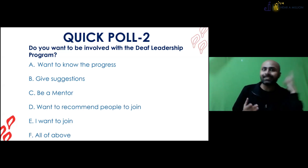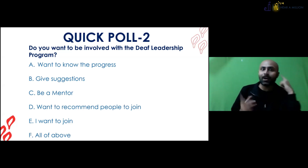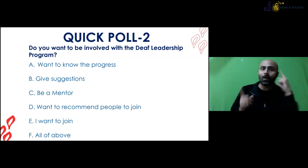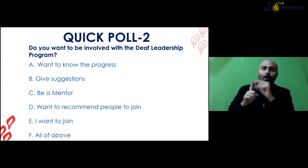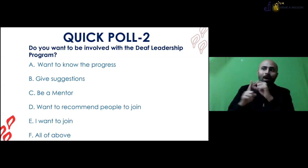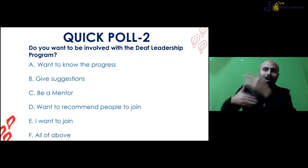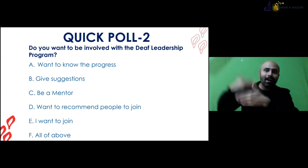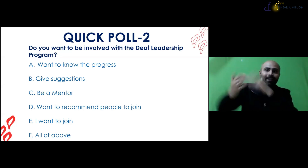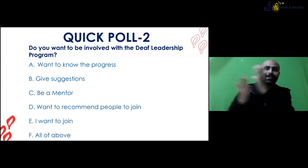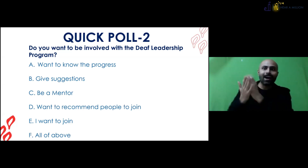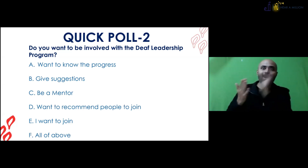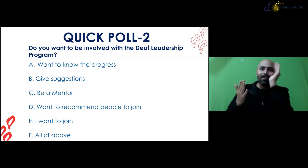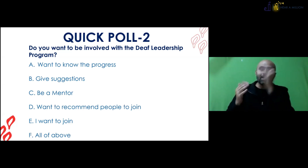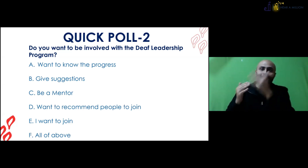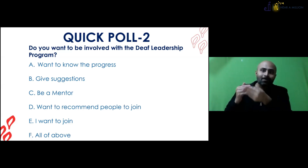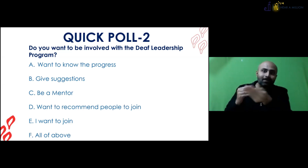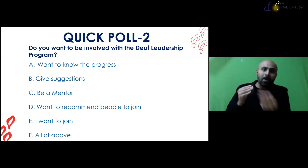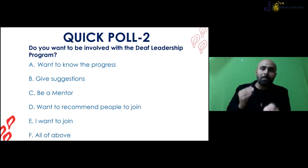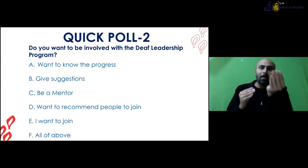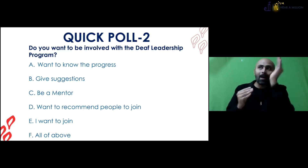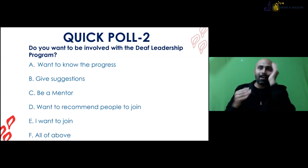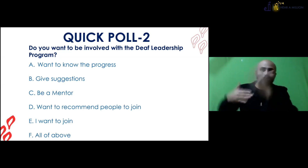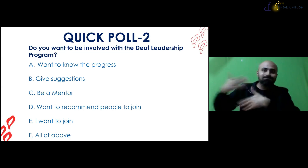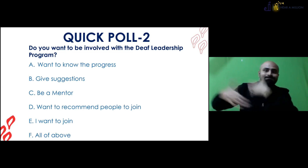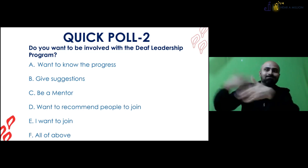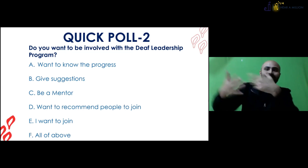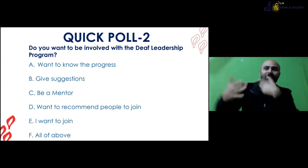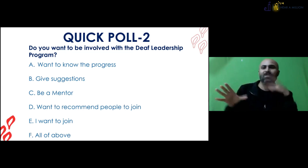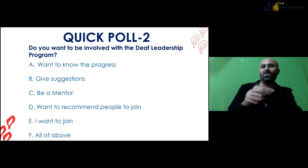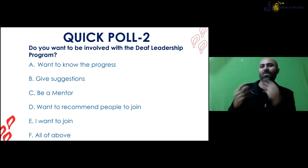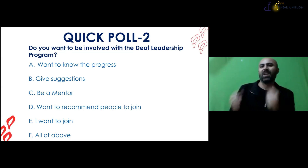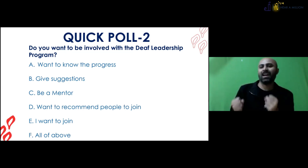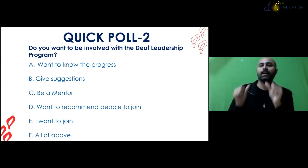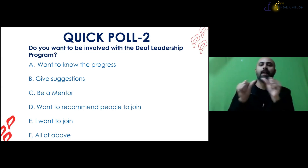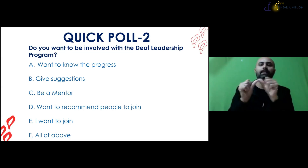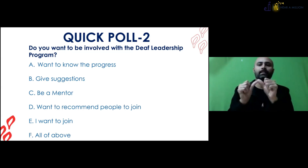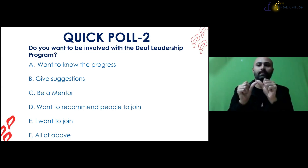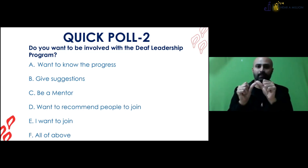you want to know the progress, what has been happening with the DLP program, the updates.